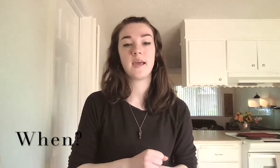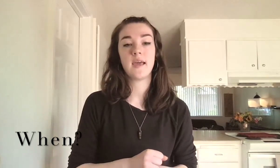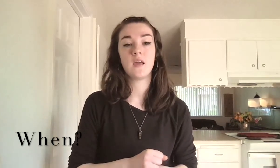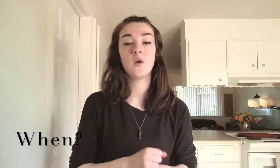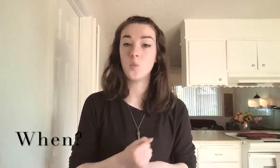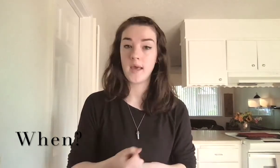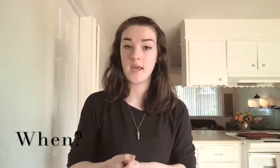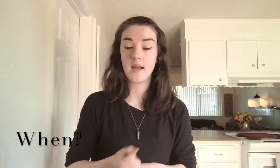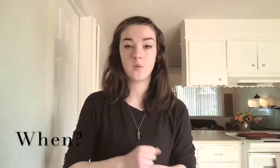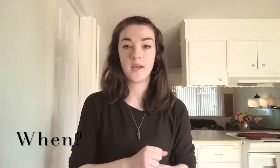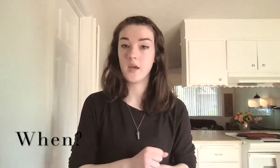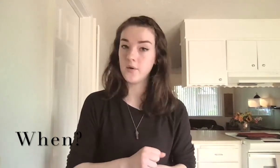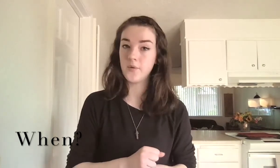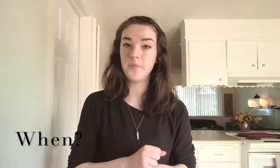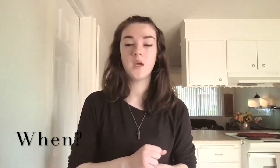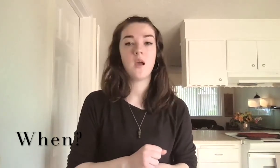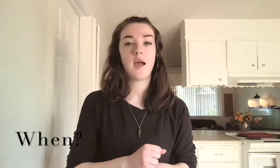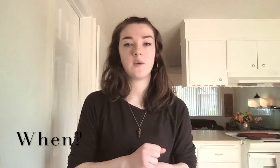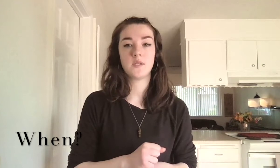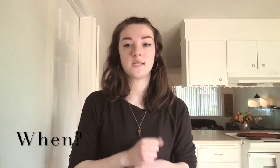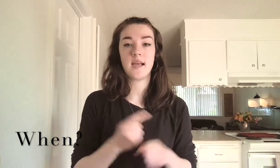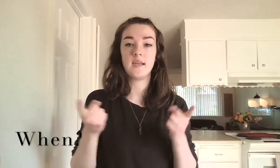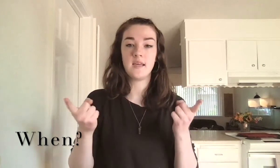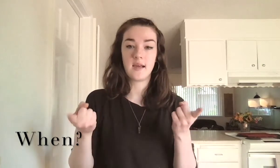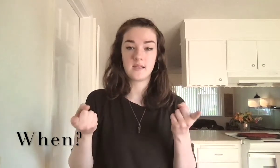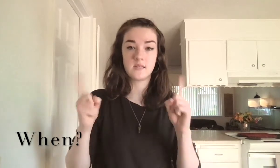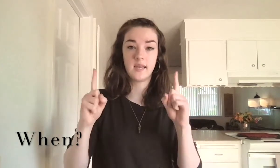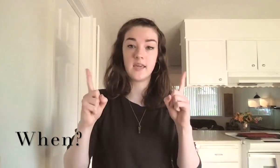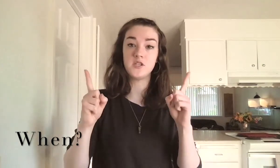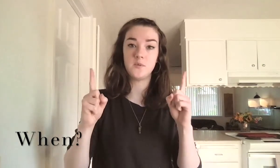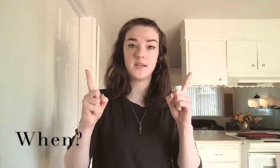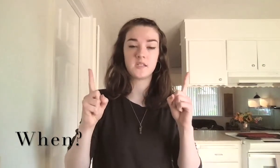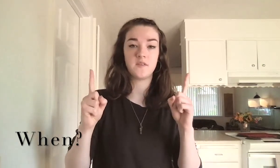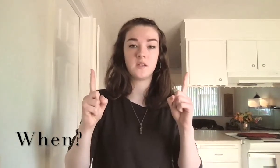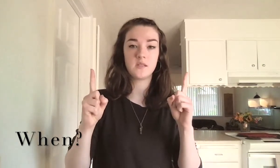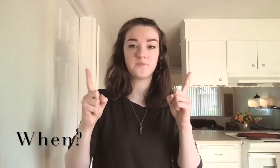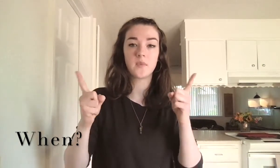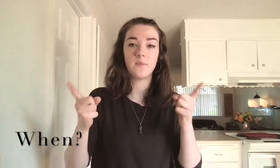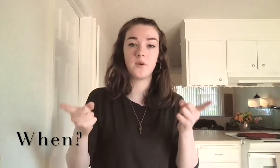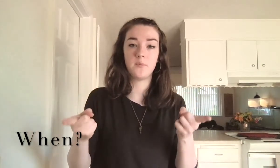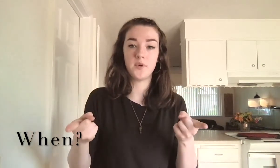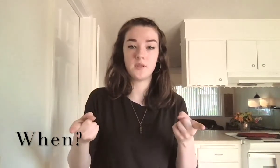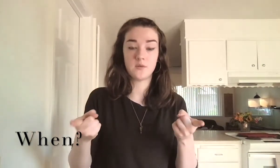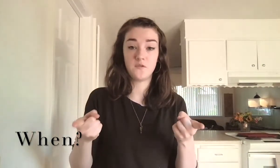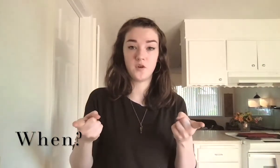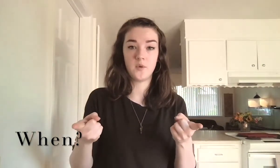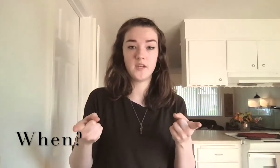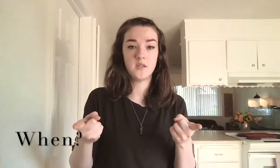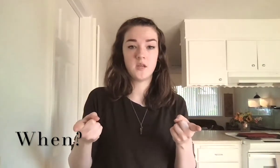say when I went home, I would sign it as, again, two index fingers. And we're going to point those forward to the